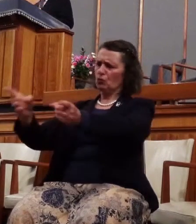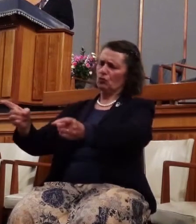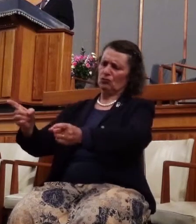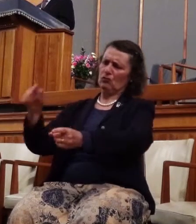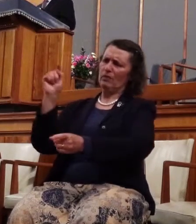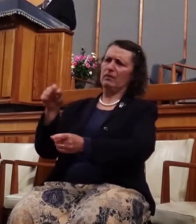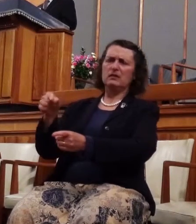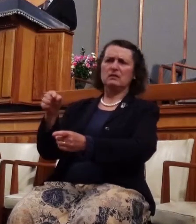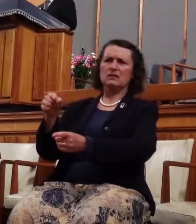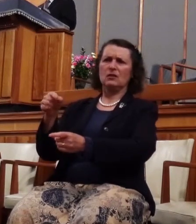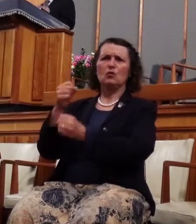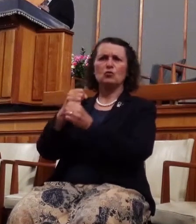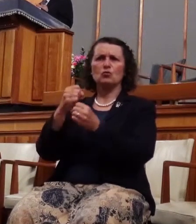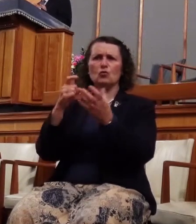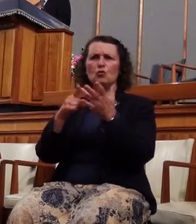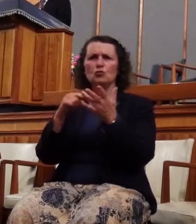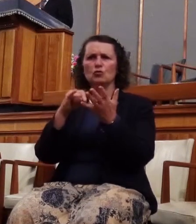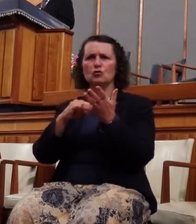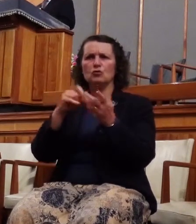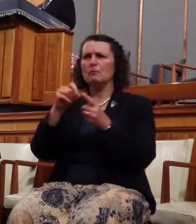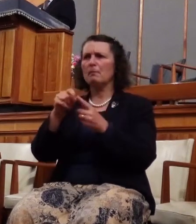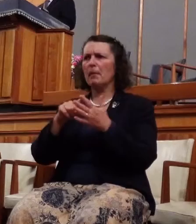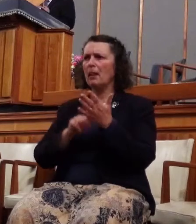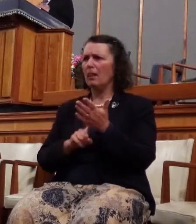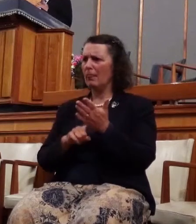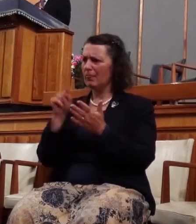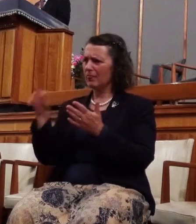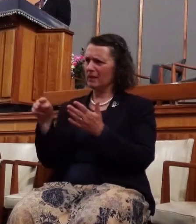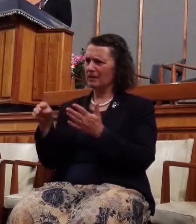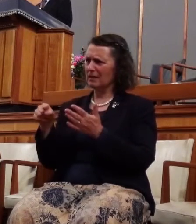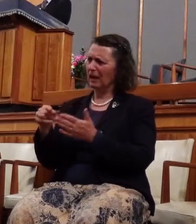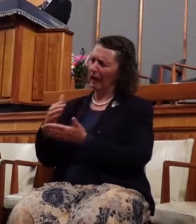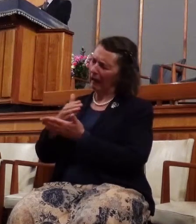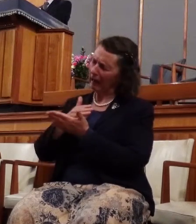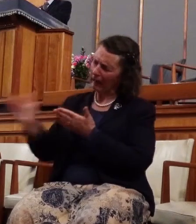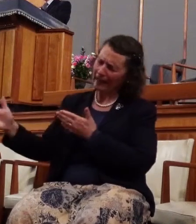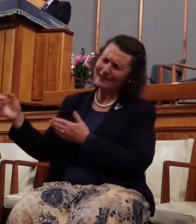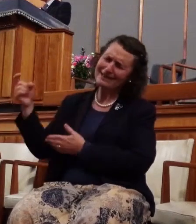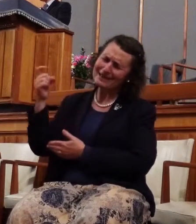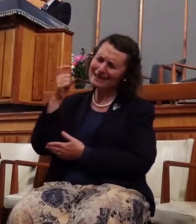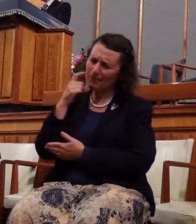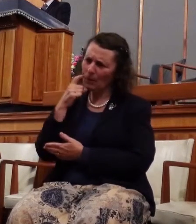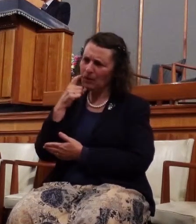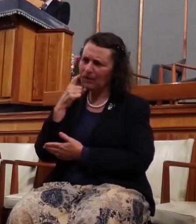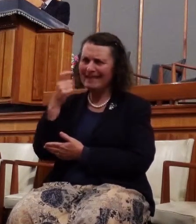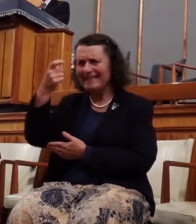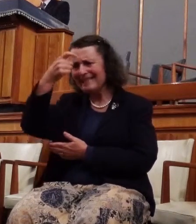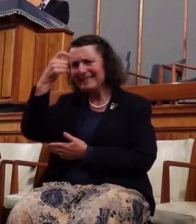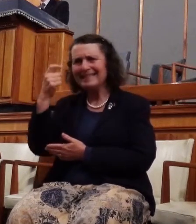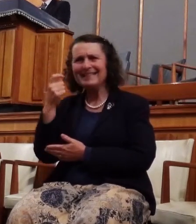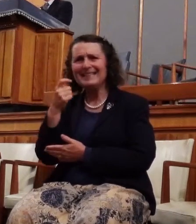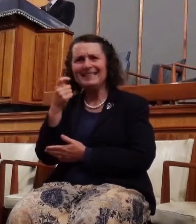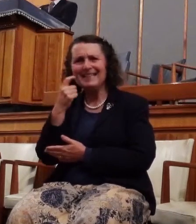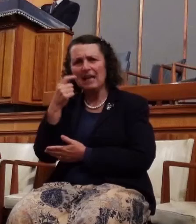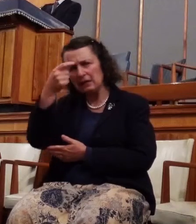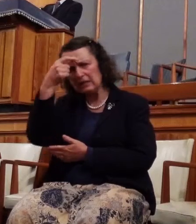simplicity, because of its clarity, because of its brevity. It is simple, but never think because it is